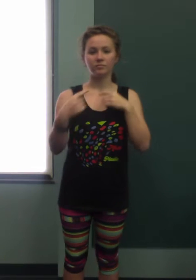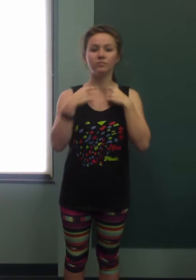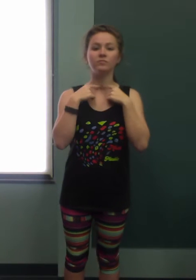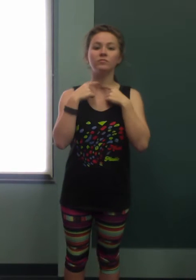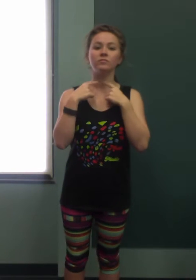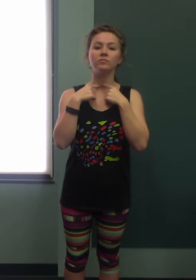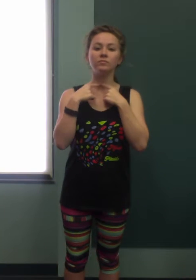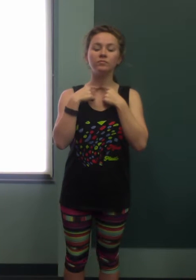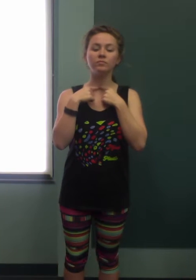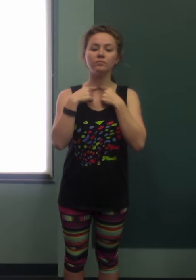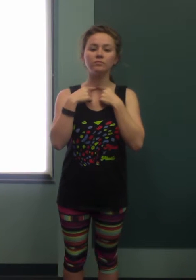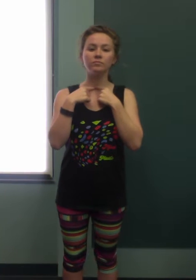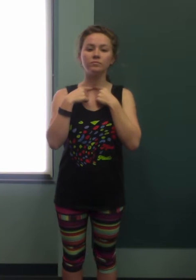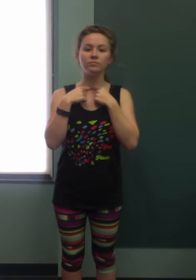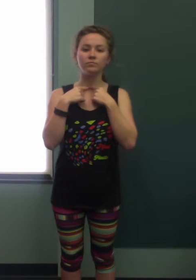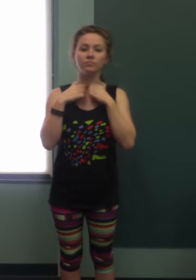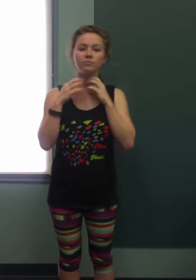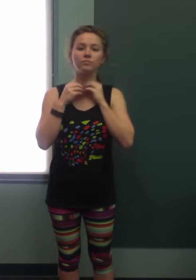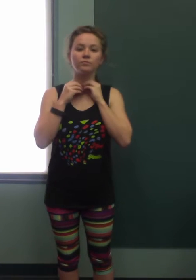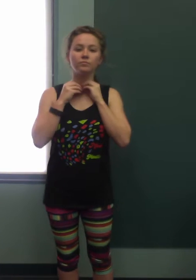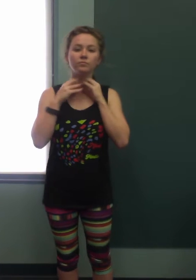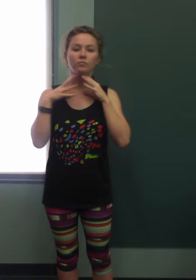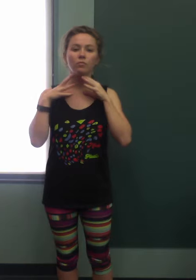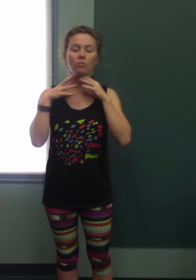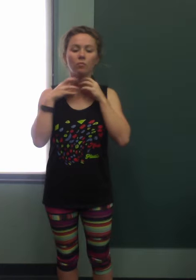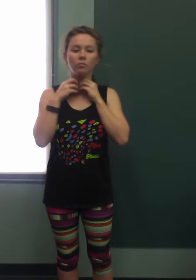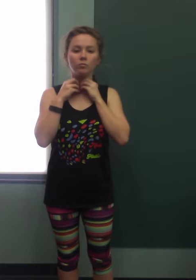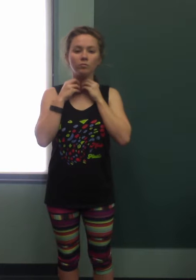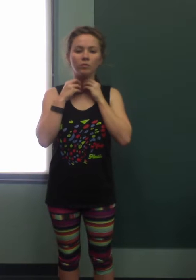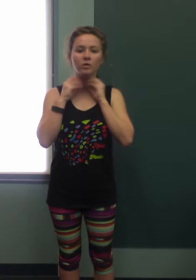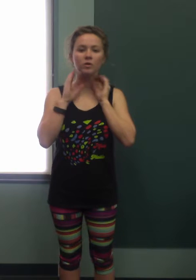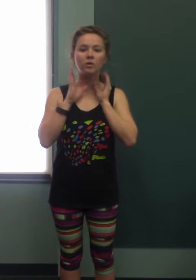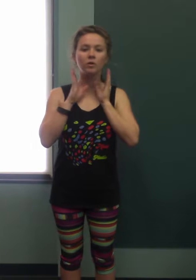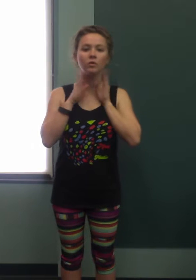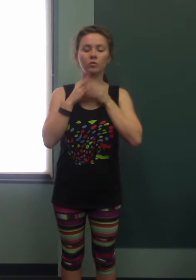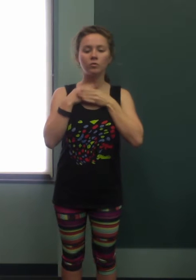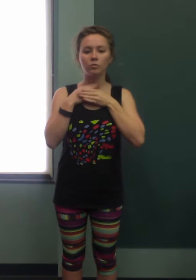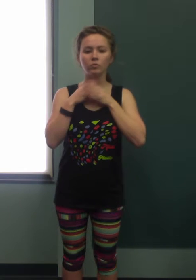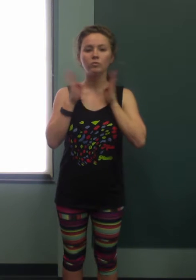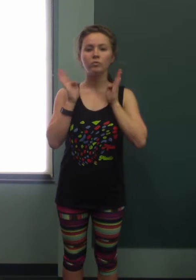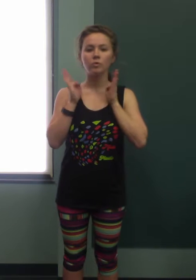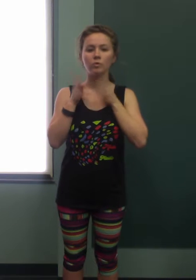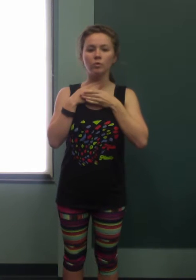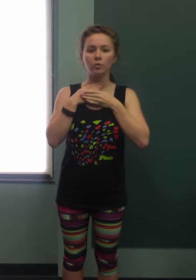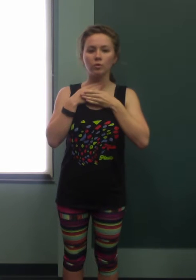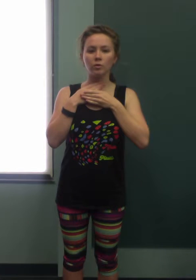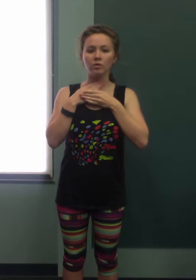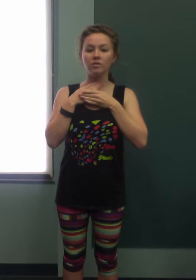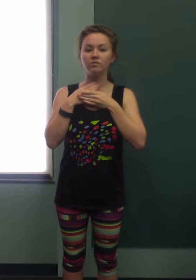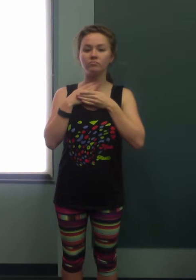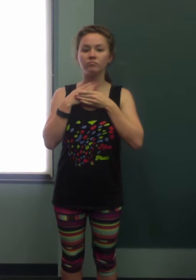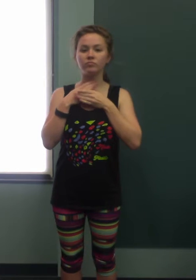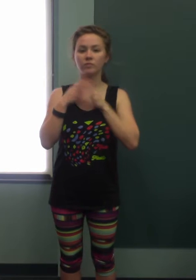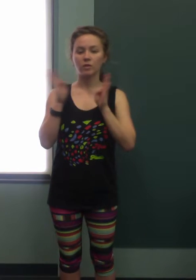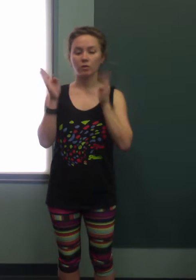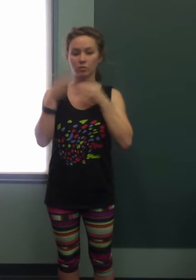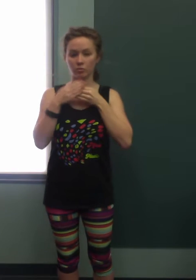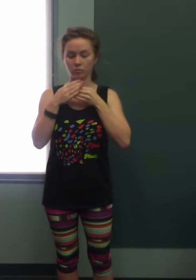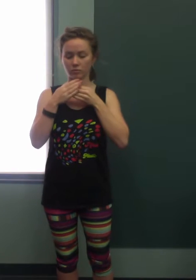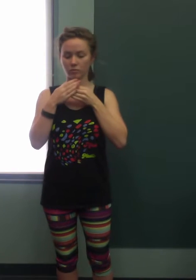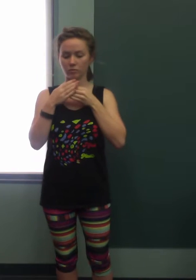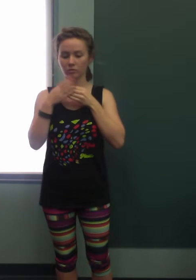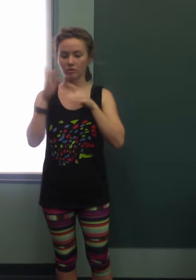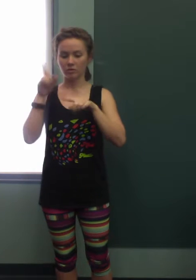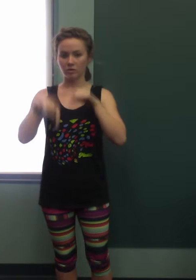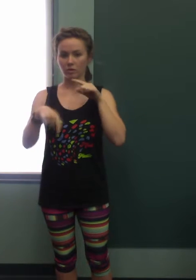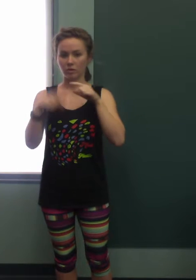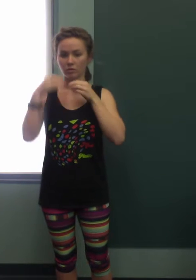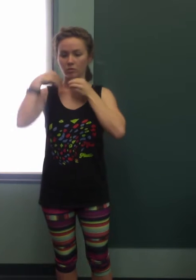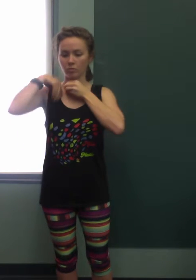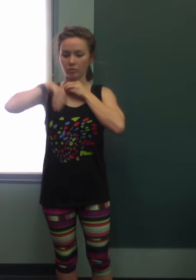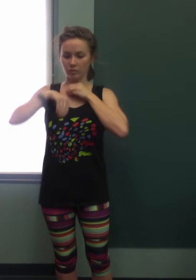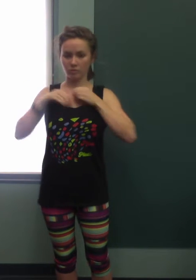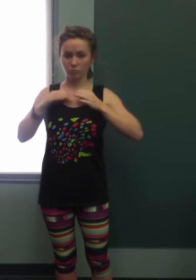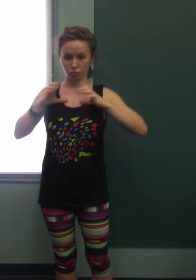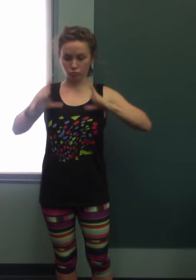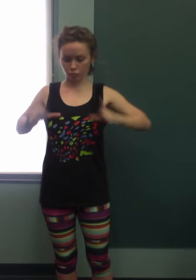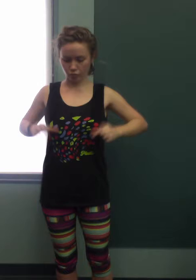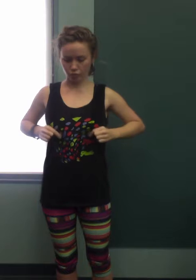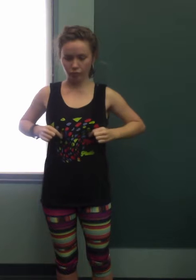that'll close because we don't want our food to go into our trachea and into our lungs. And so if you swallow, right now you can